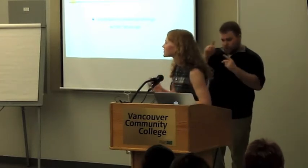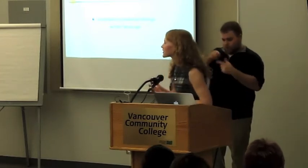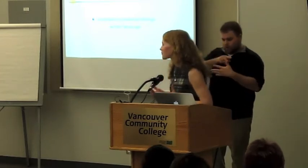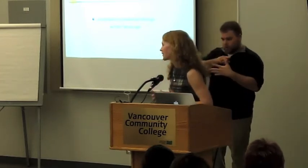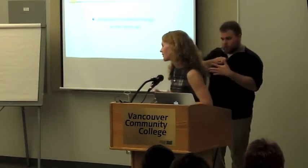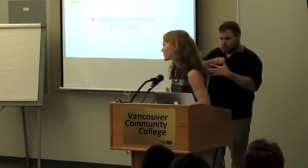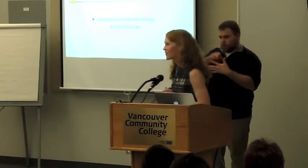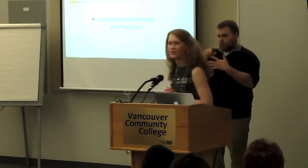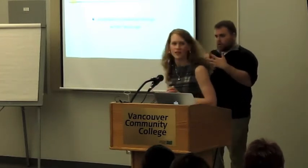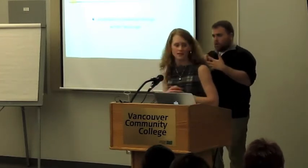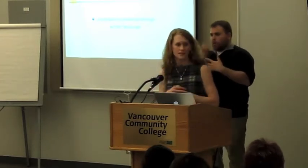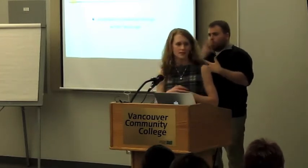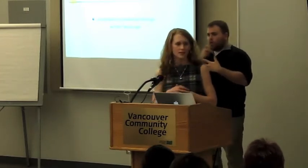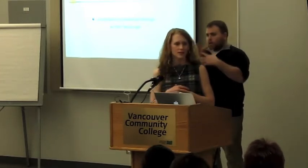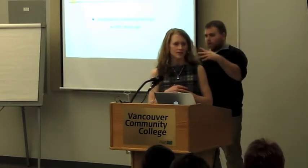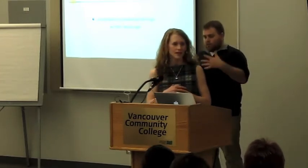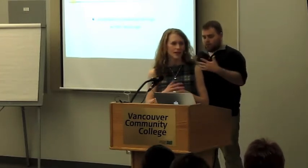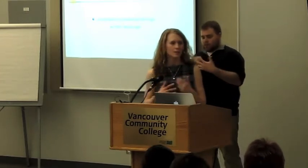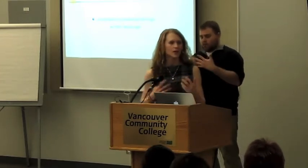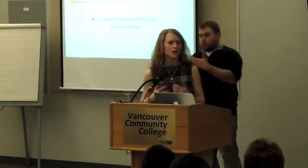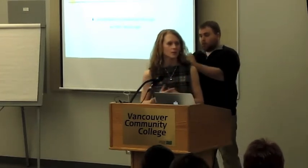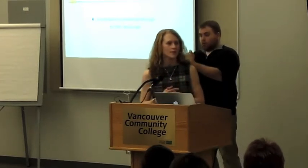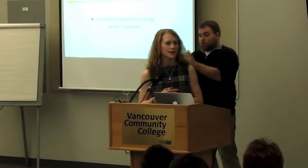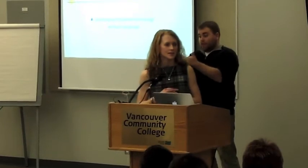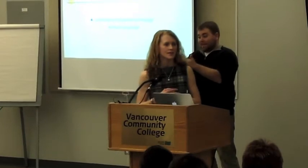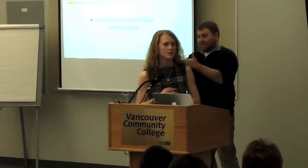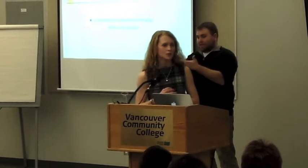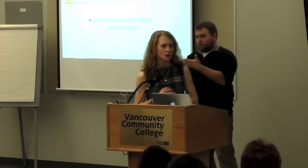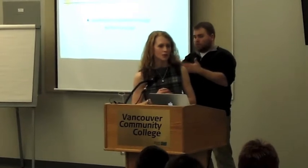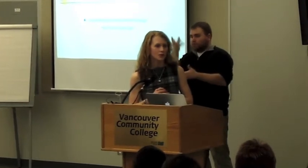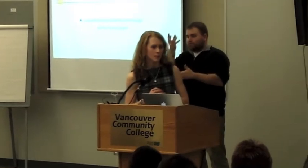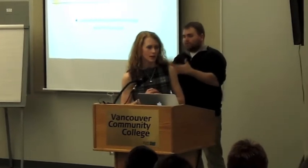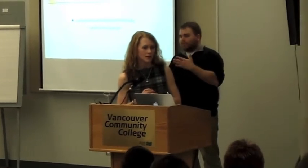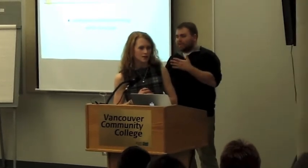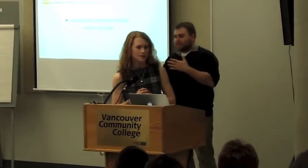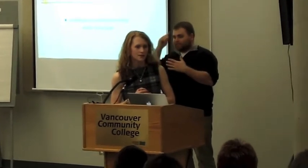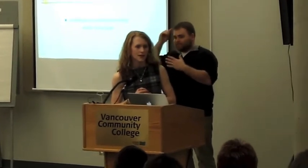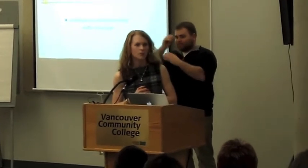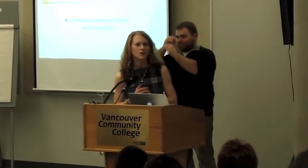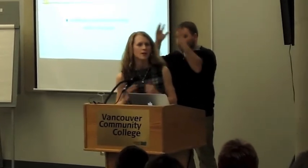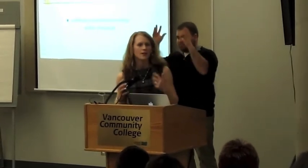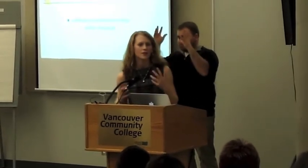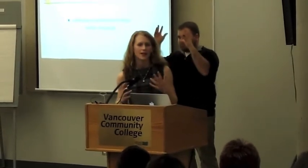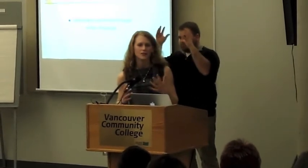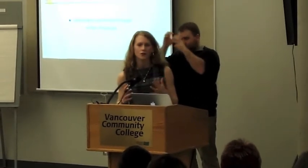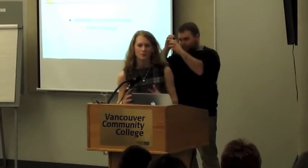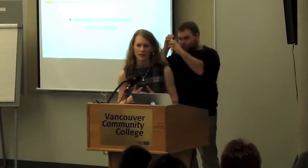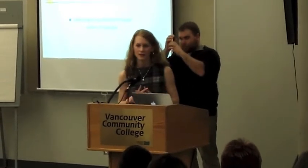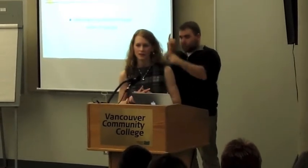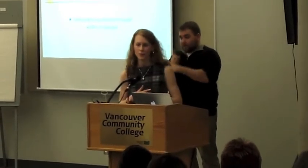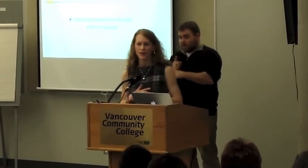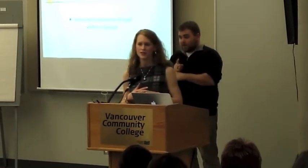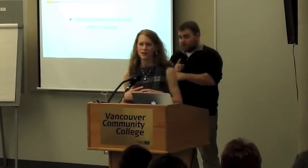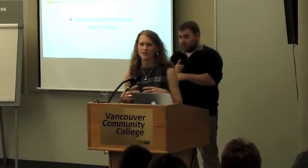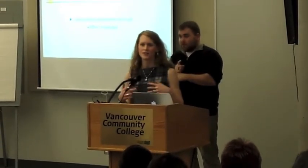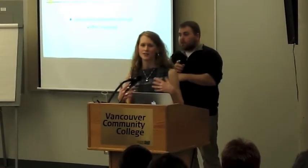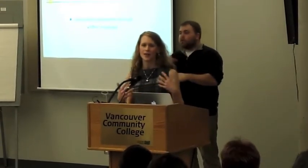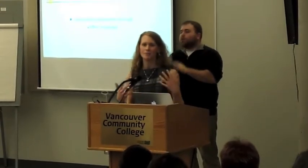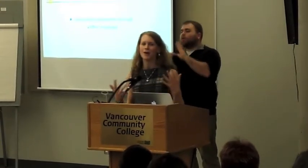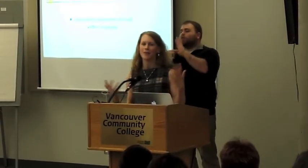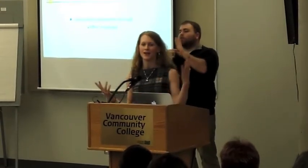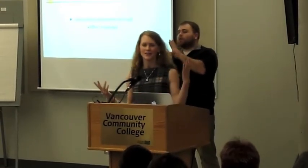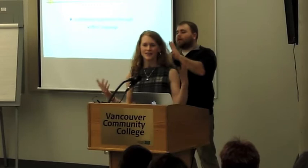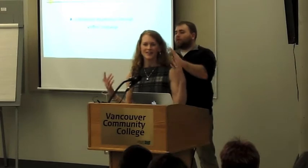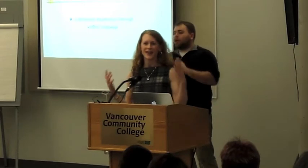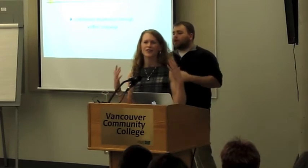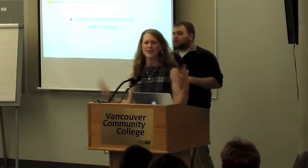we lose something of the vividness that came along with making sense of the world through our bodies. I wish my mother had told me when I started to